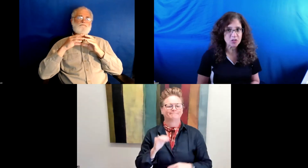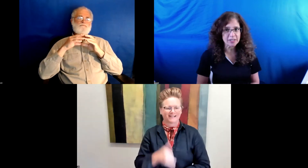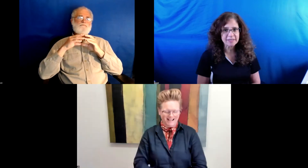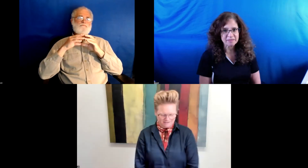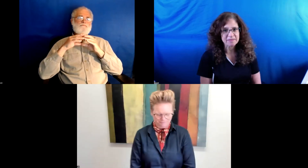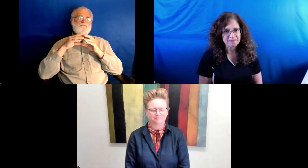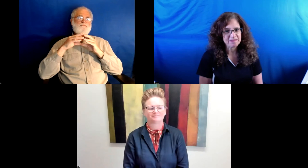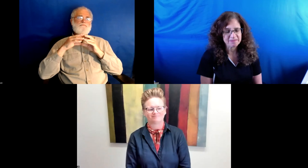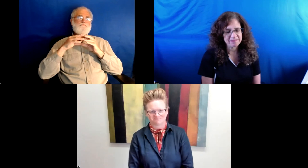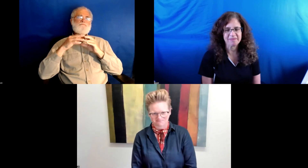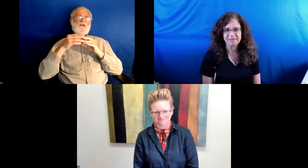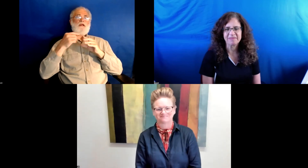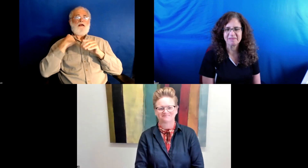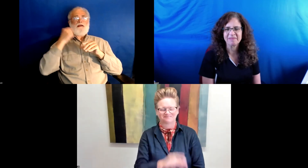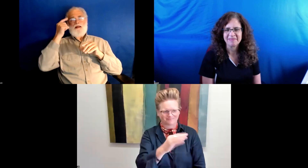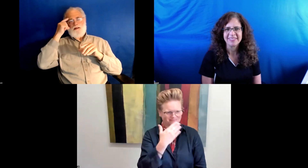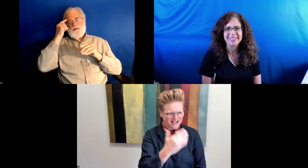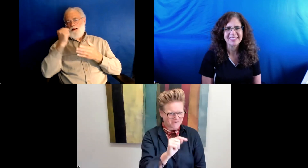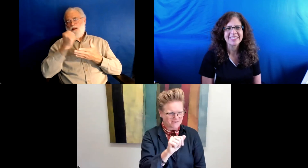own the scores. It's their education.